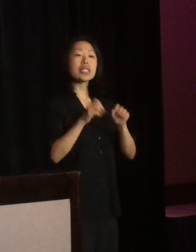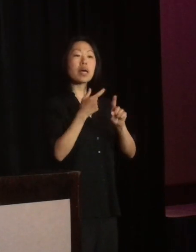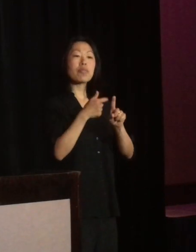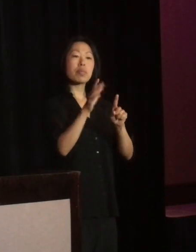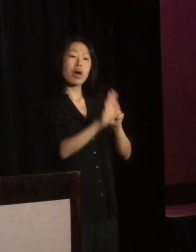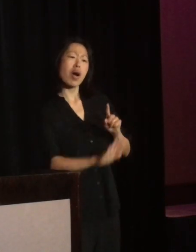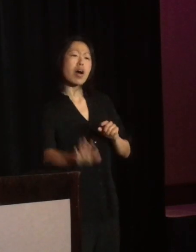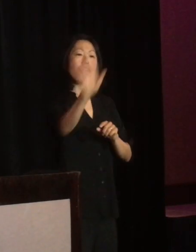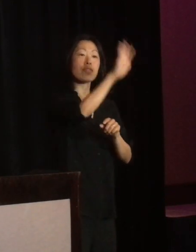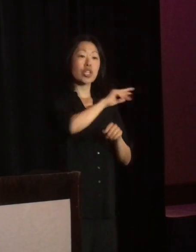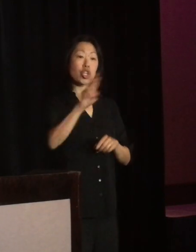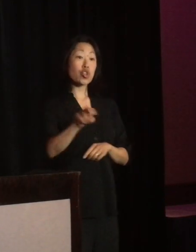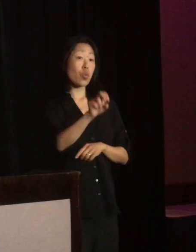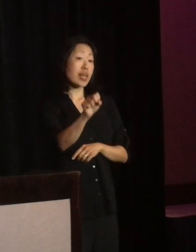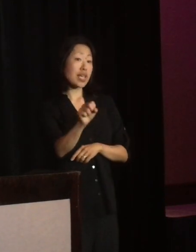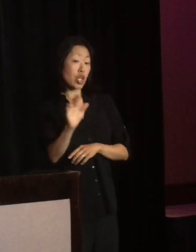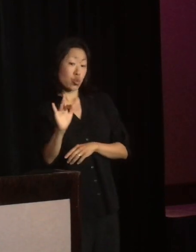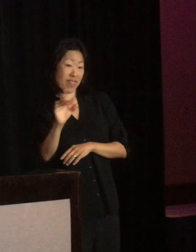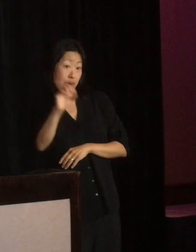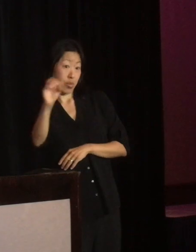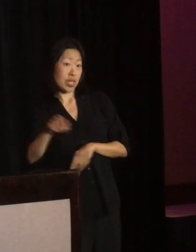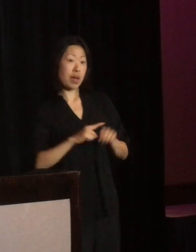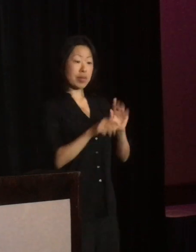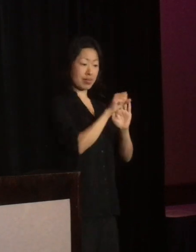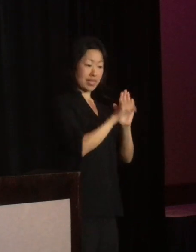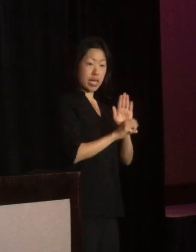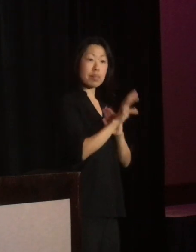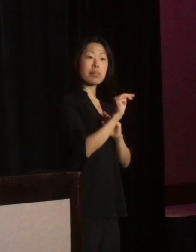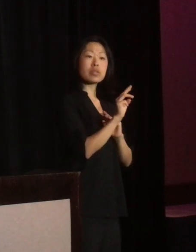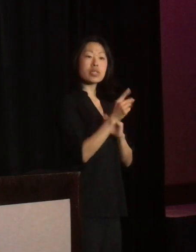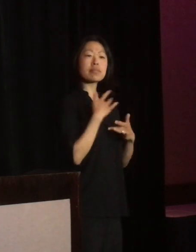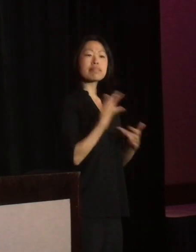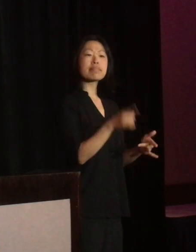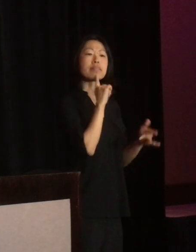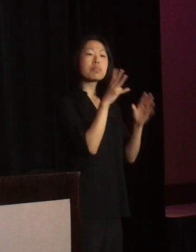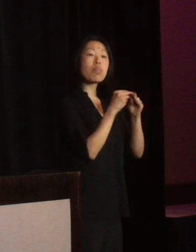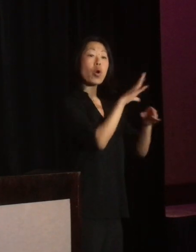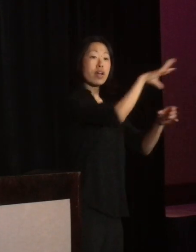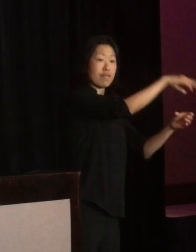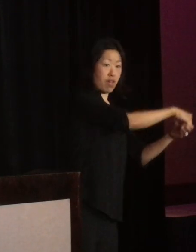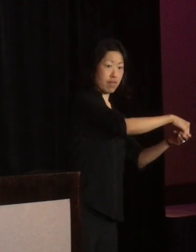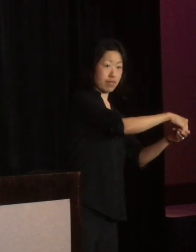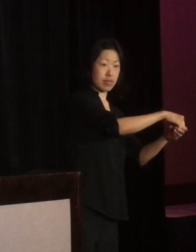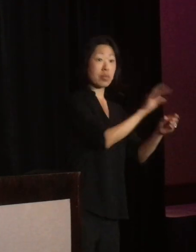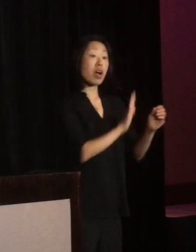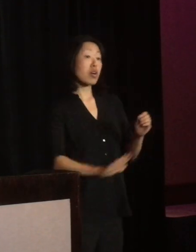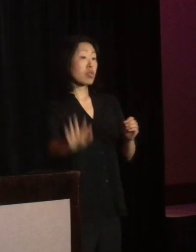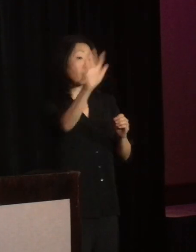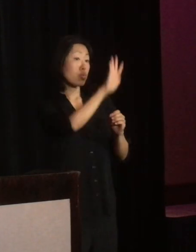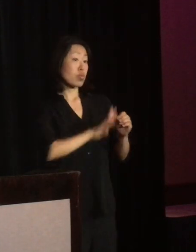other parts of the U.S., only 25% said that they were involved with camp or something like that.